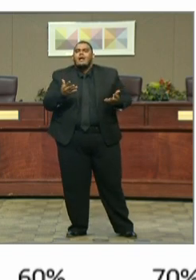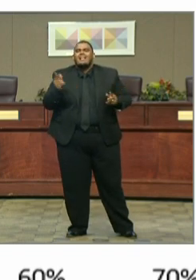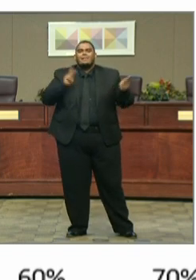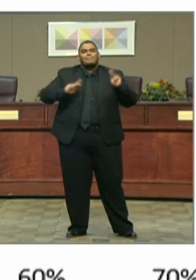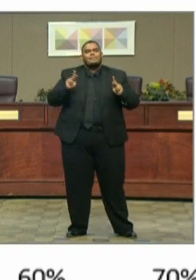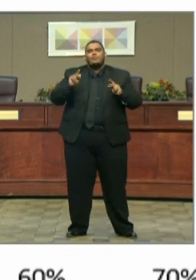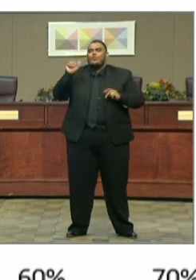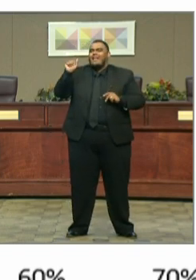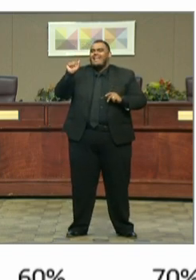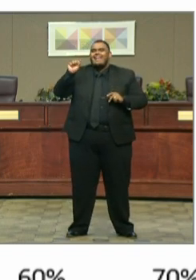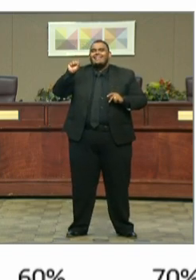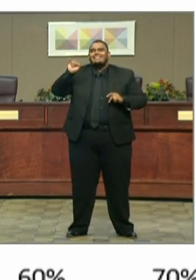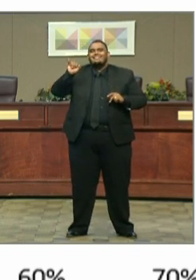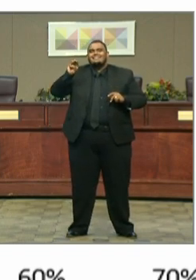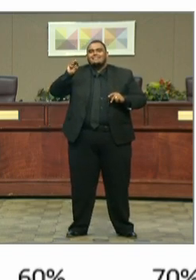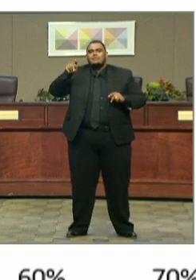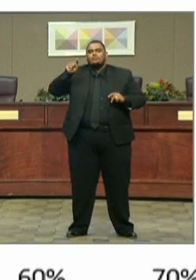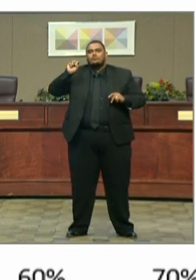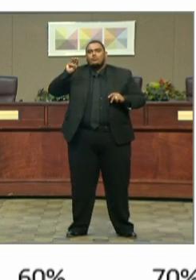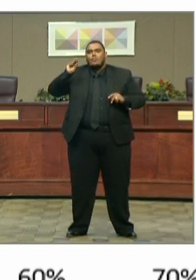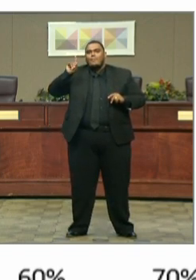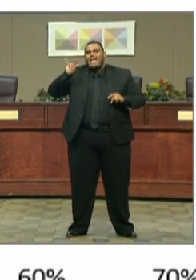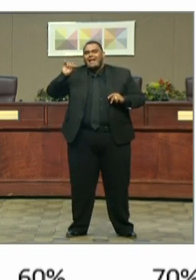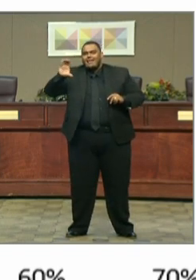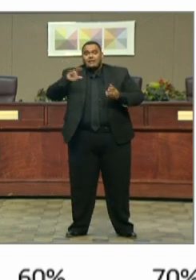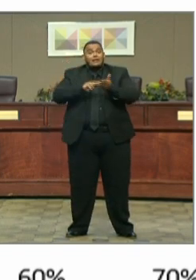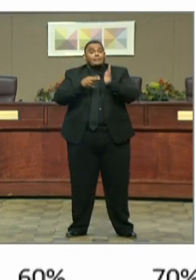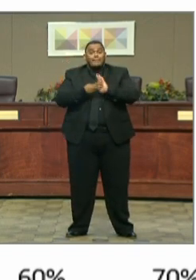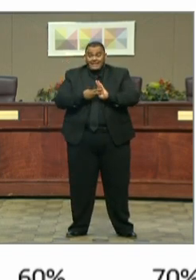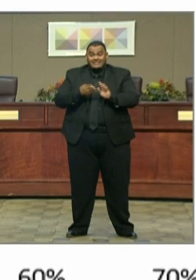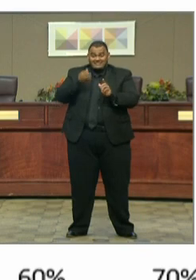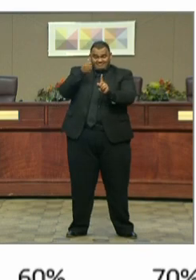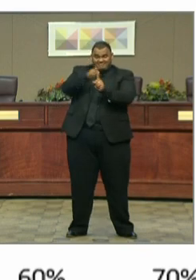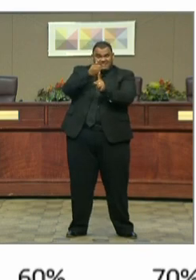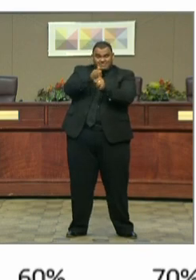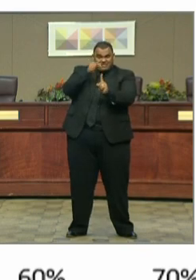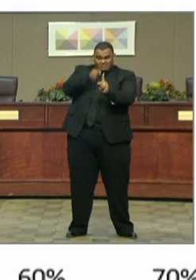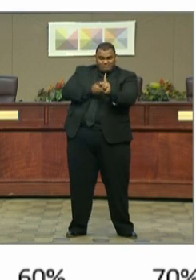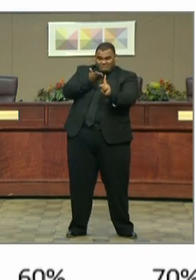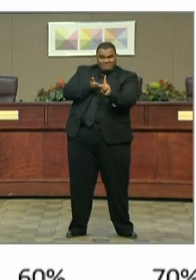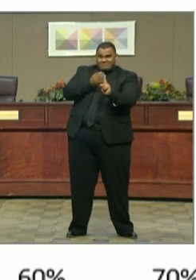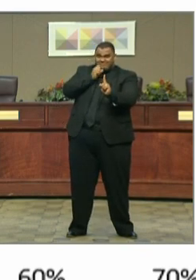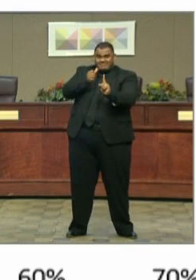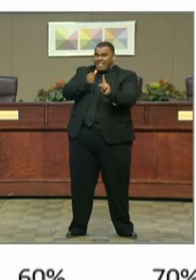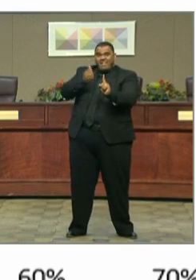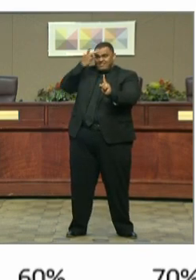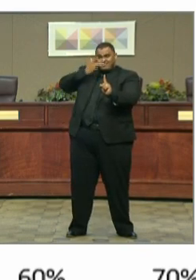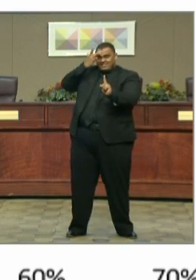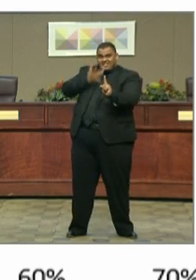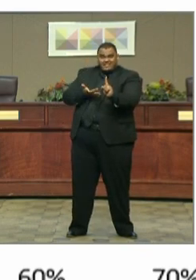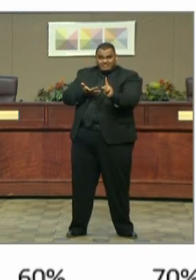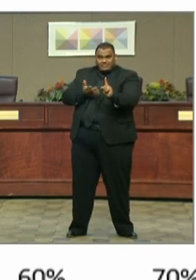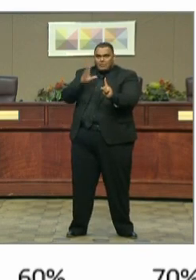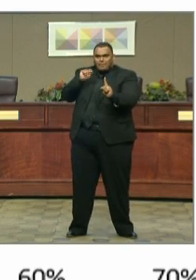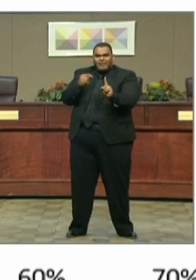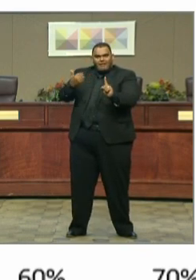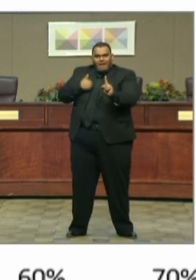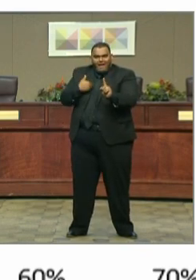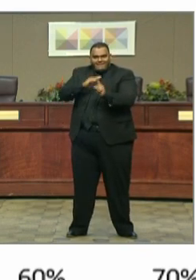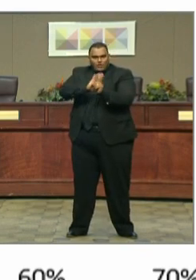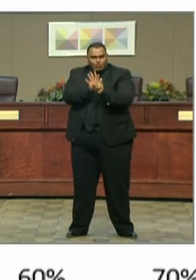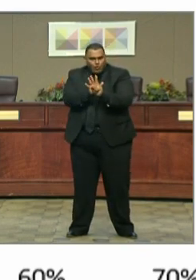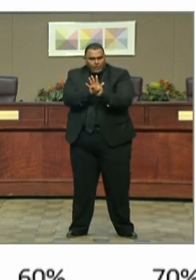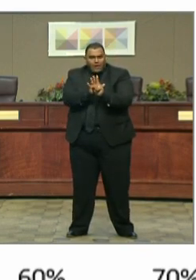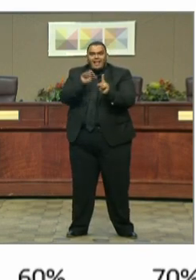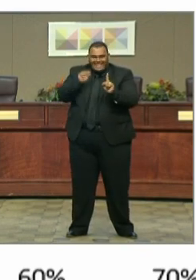And that's basically double from the last time that we calculated, which was at 10%. And it